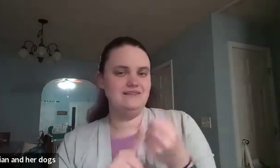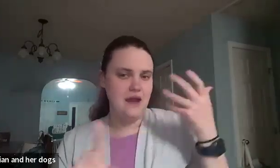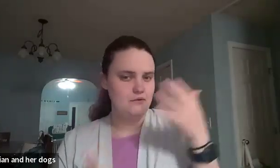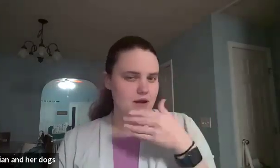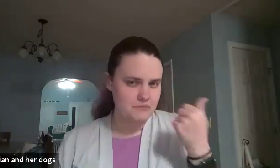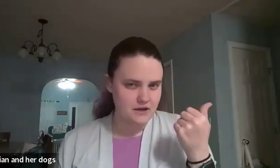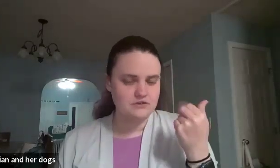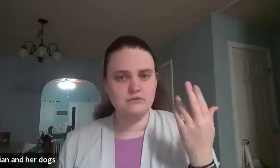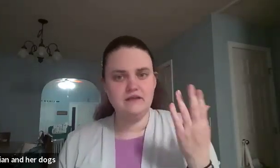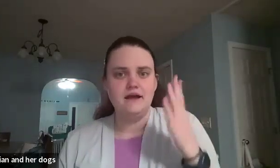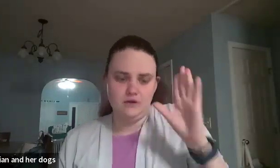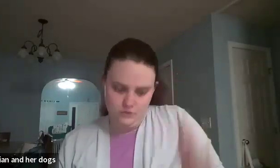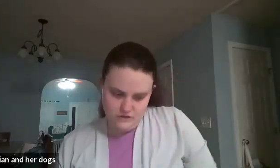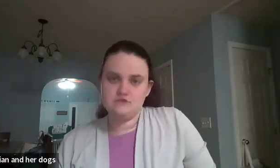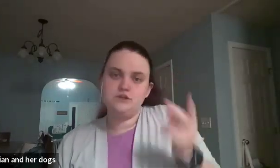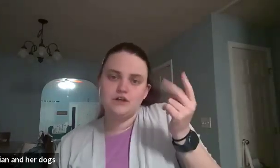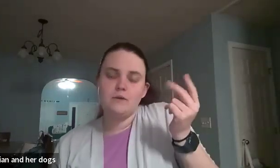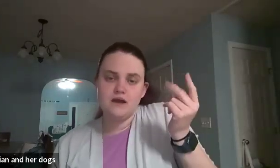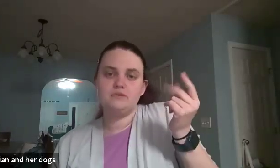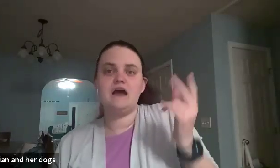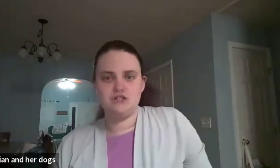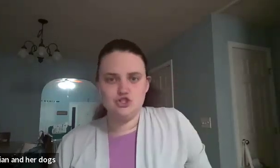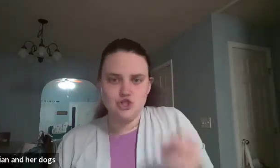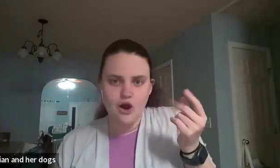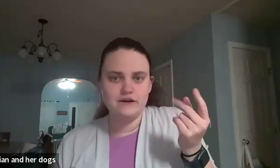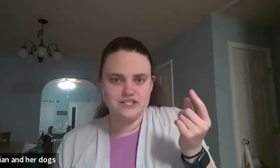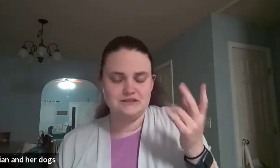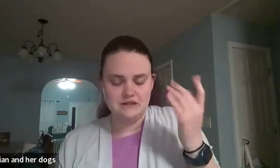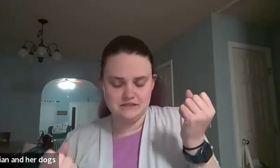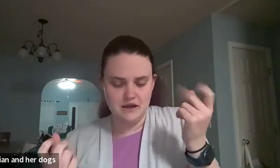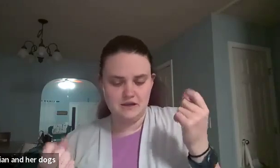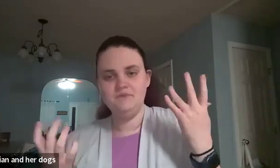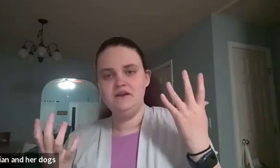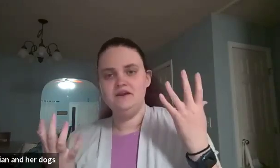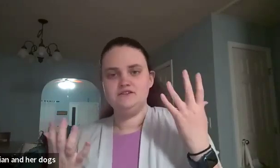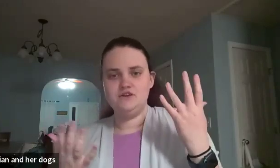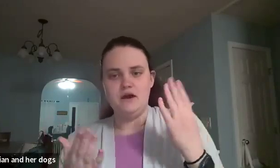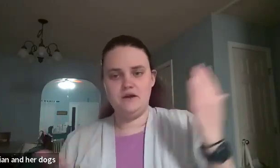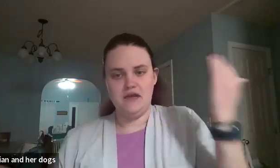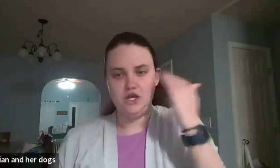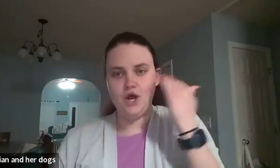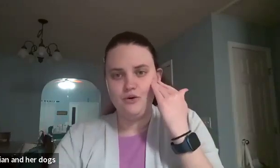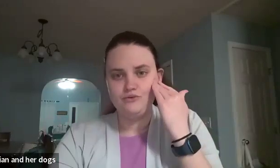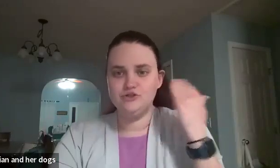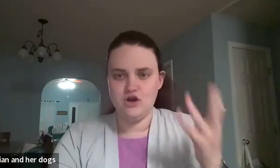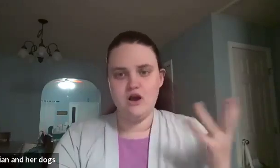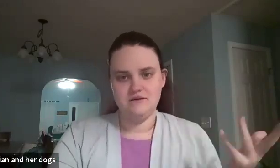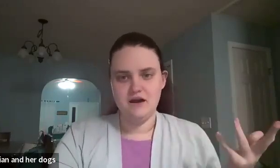can elaborate better. So being like, that's when you can go back with that dog sign, so that way they know you're talking about